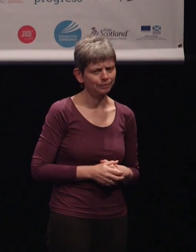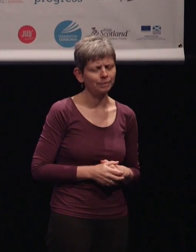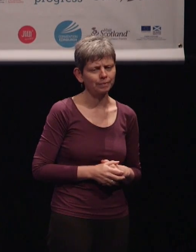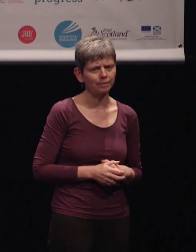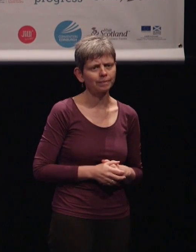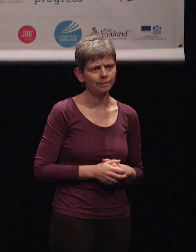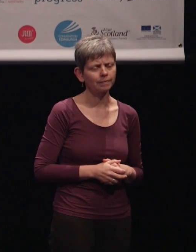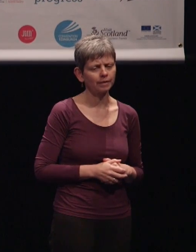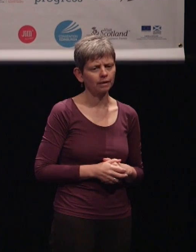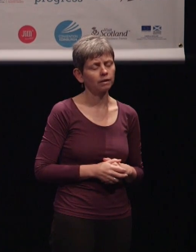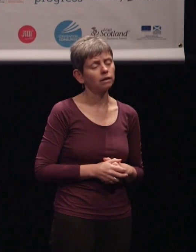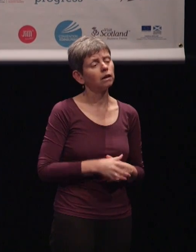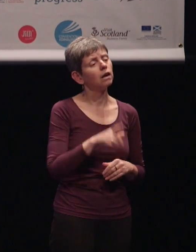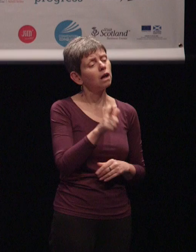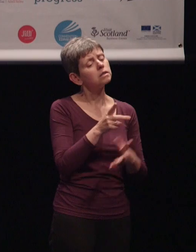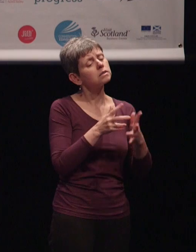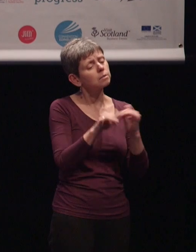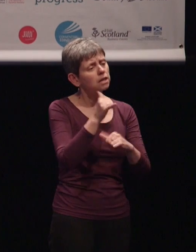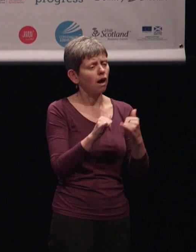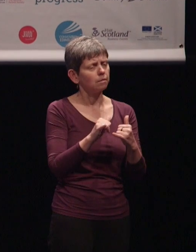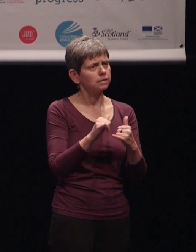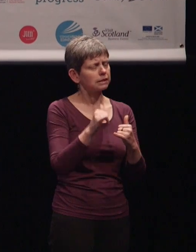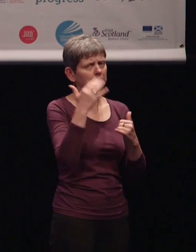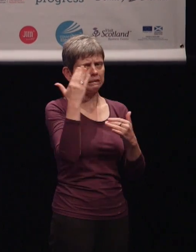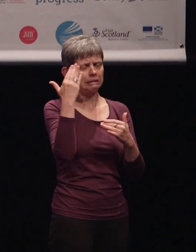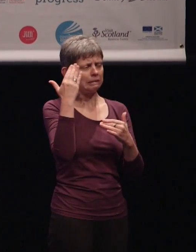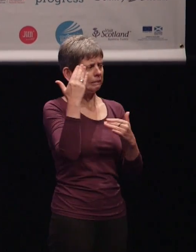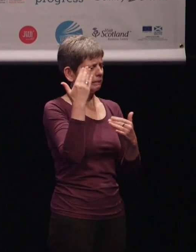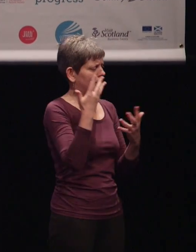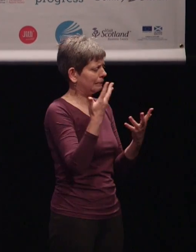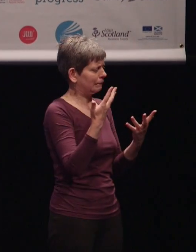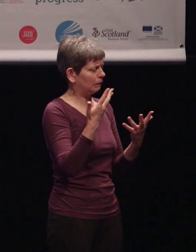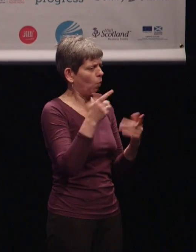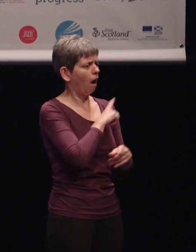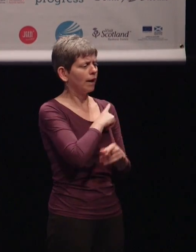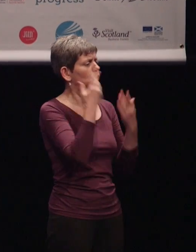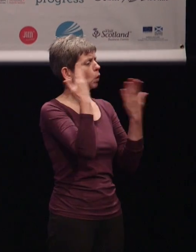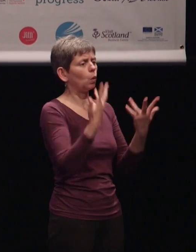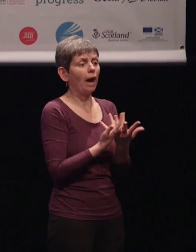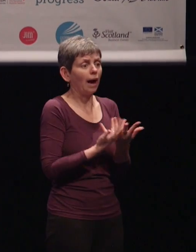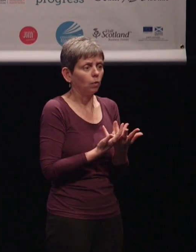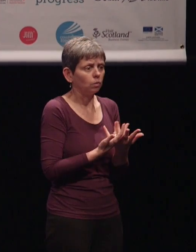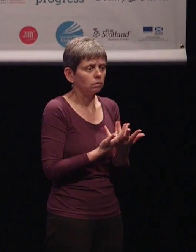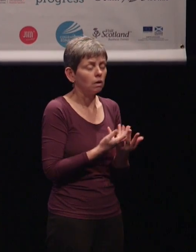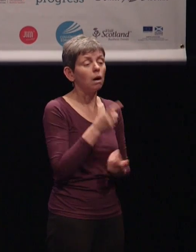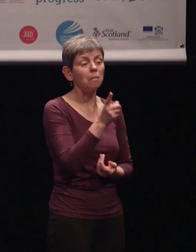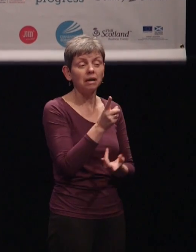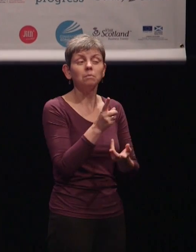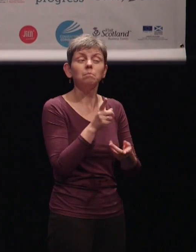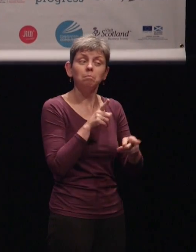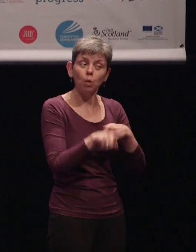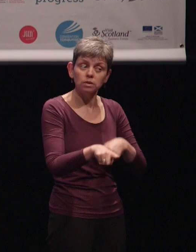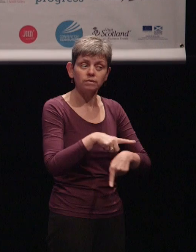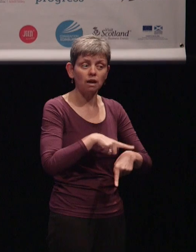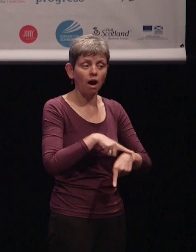And I realized that sometimes it is because they don't know how, but sometimes, or even more often, it's